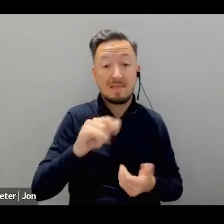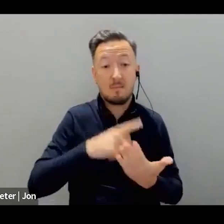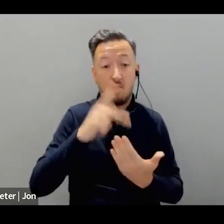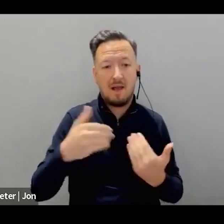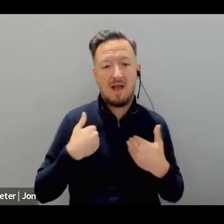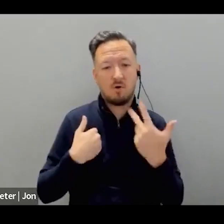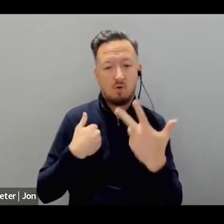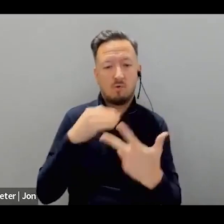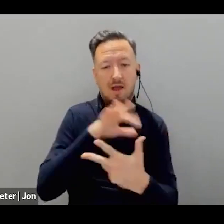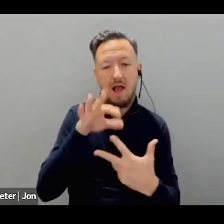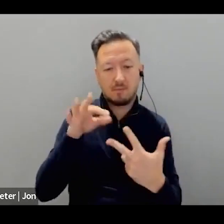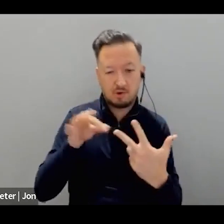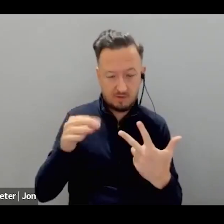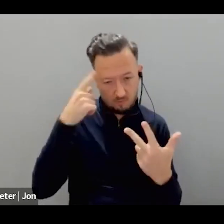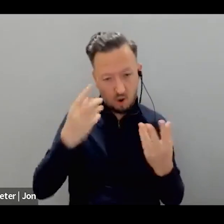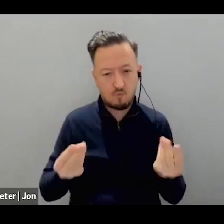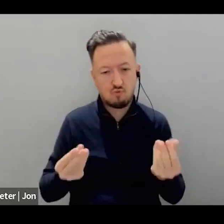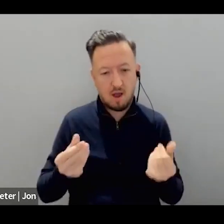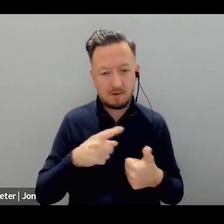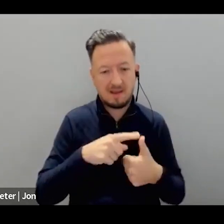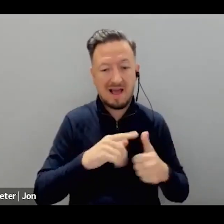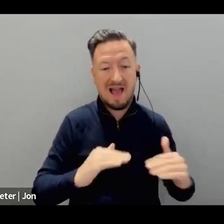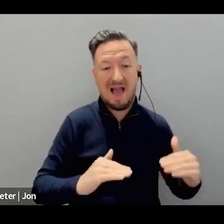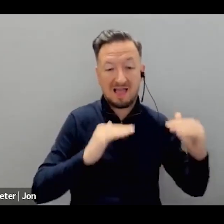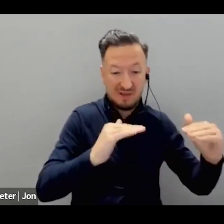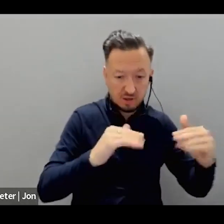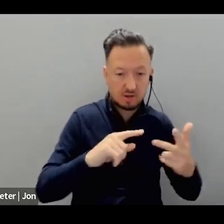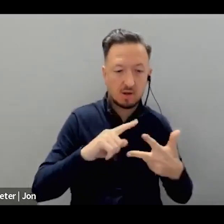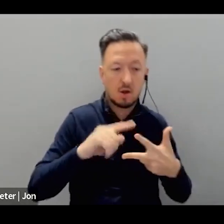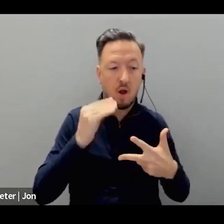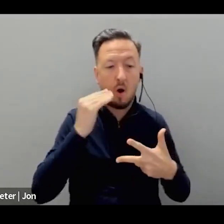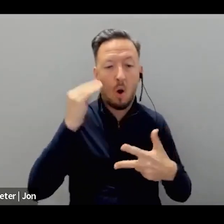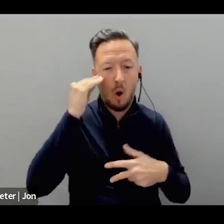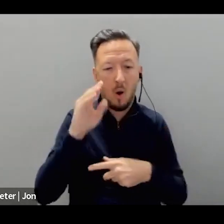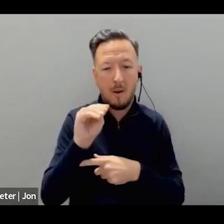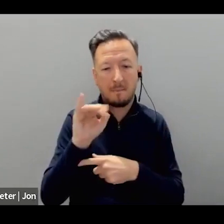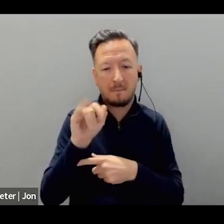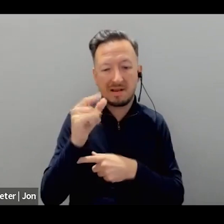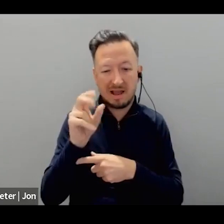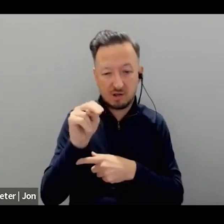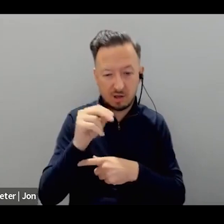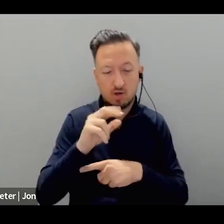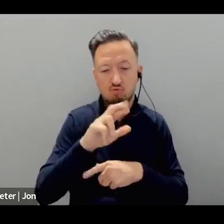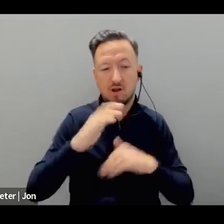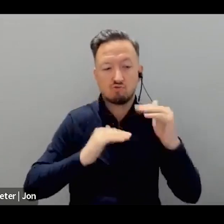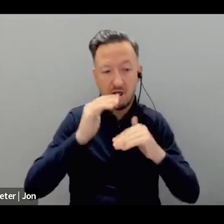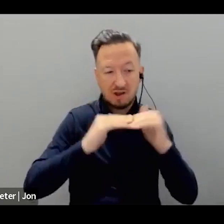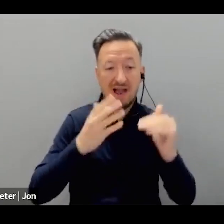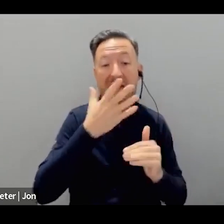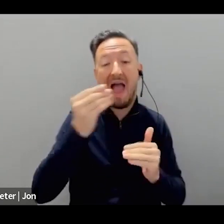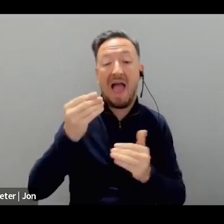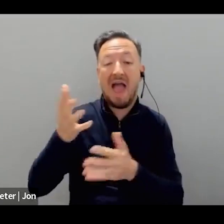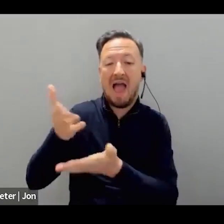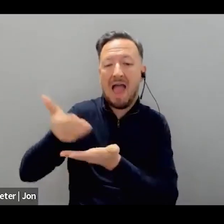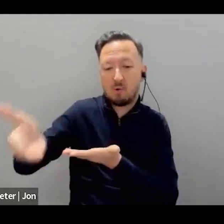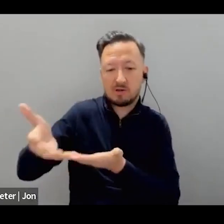property projects, including elevation, home mitigation, reconstruction, and acquisition.